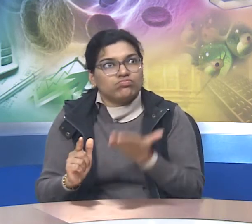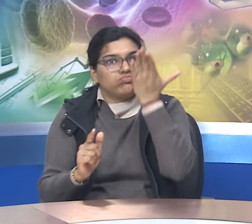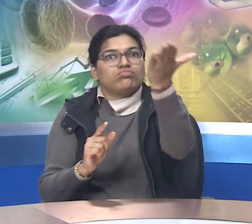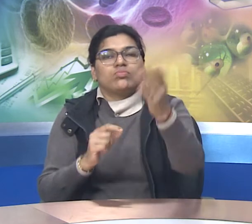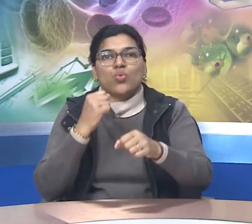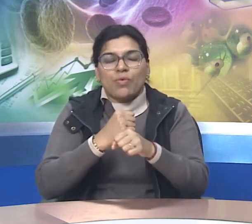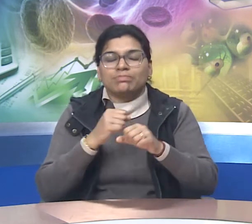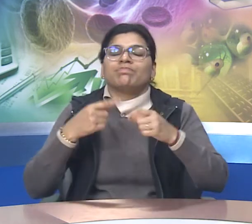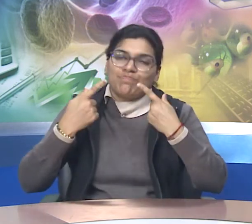obviously